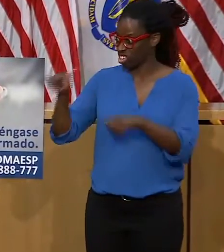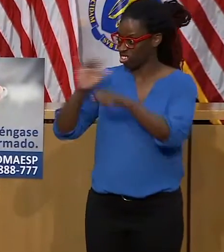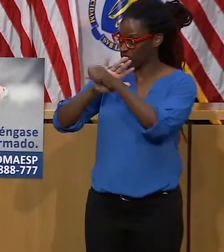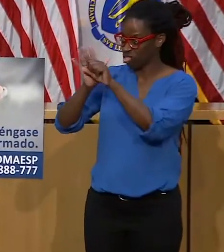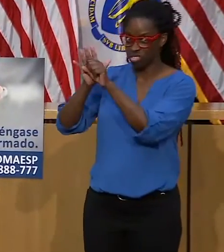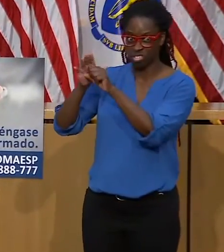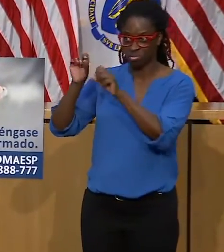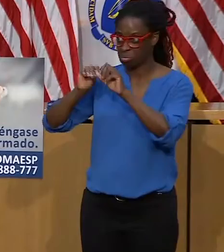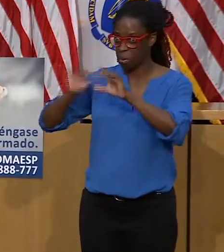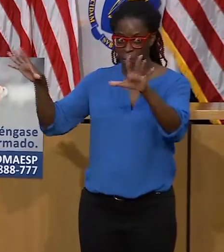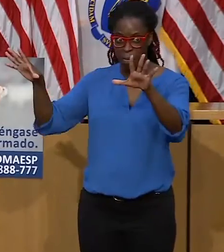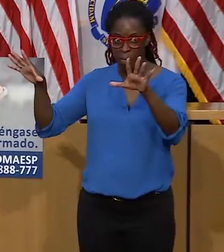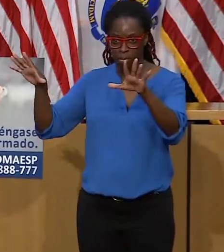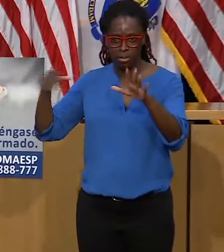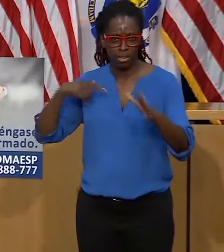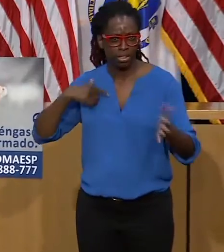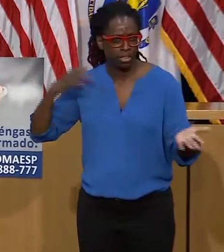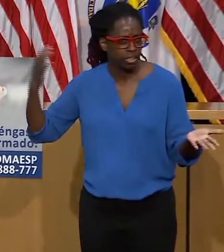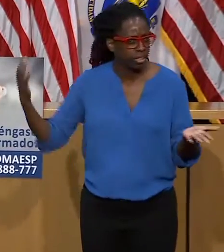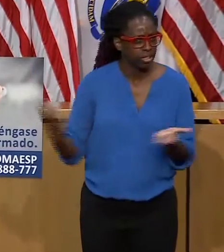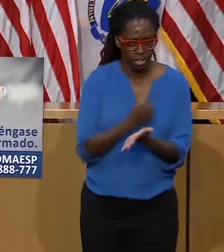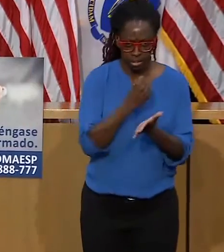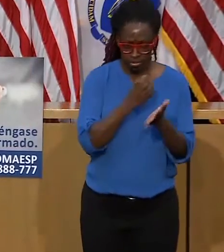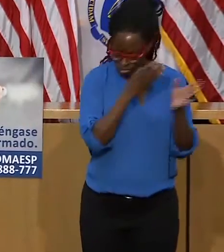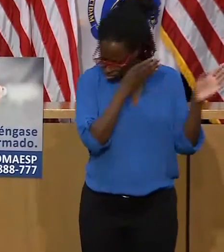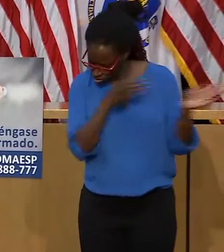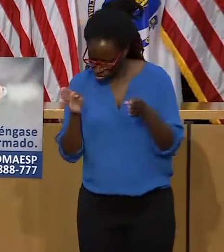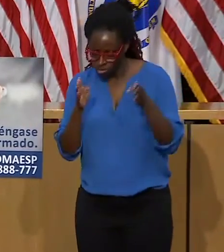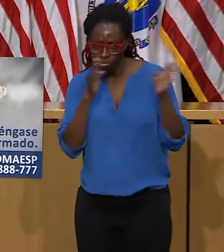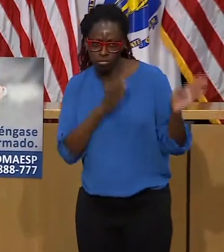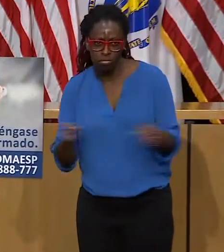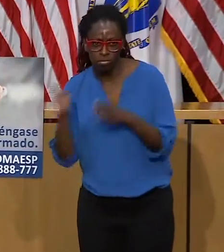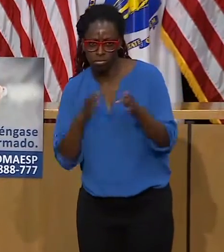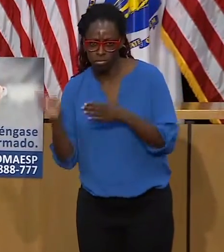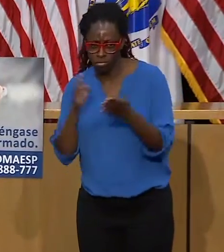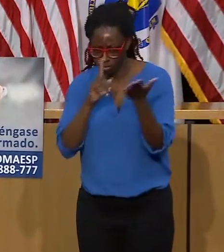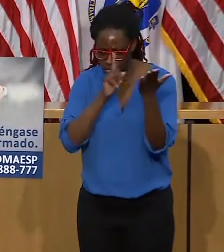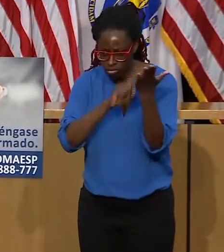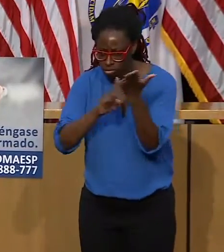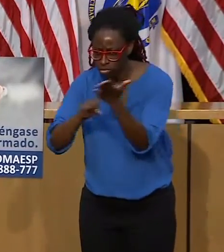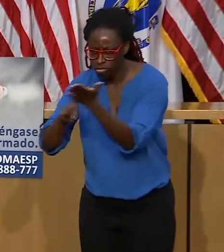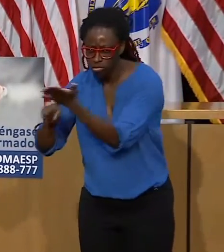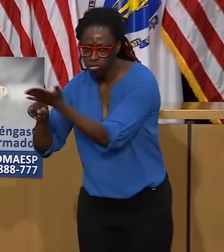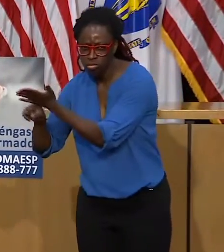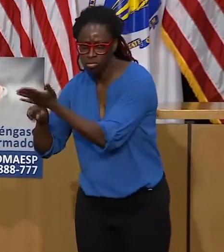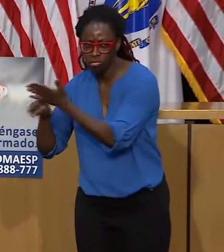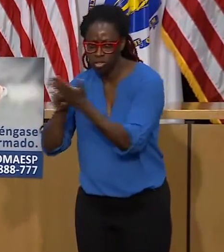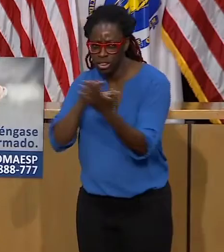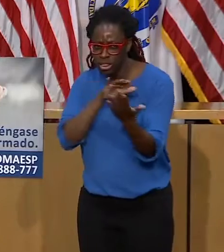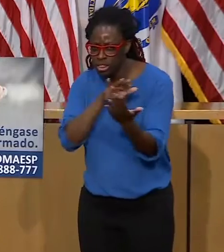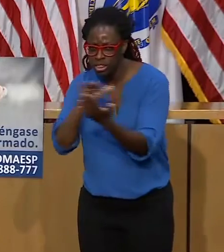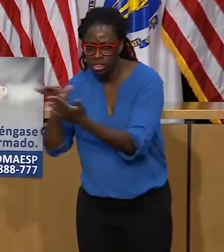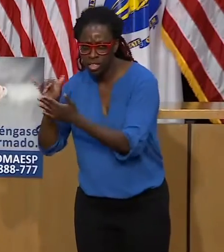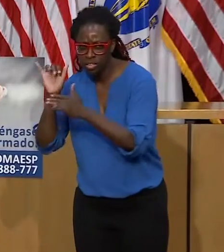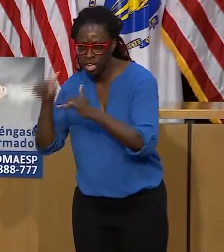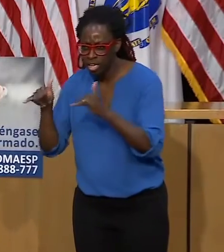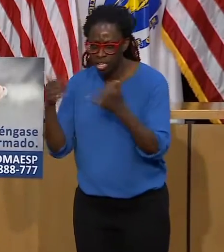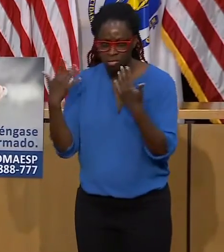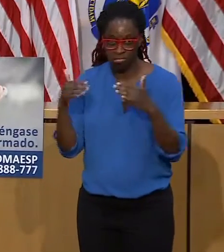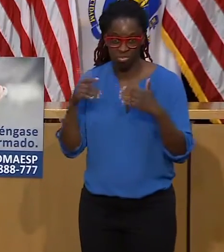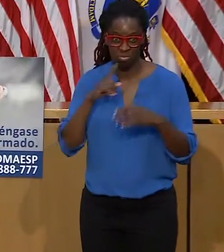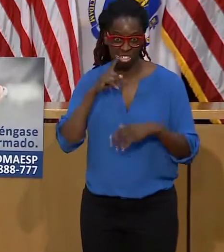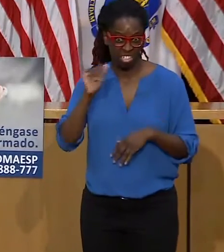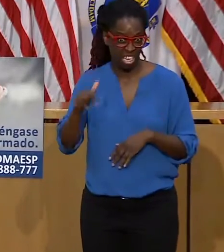The impact of this previously unknown illness has been like nothing we have ever seen before. We also recognize,